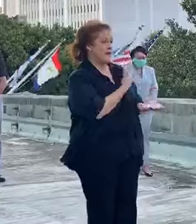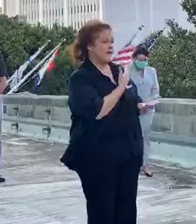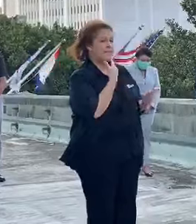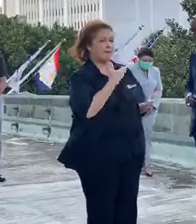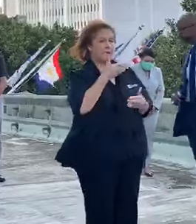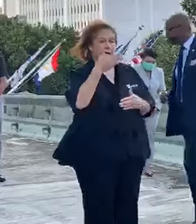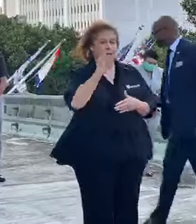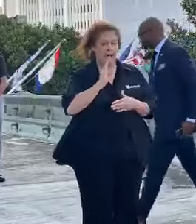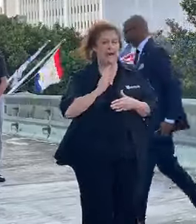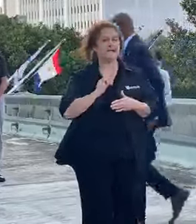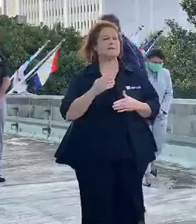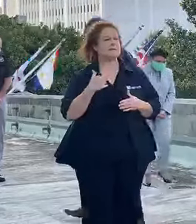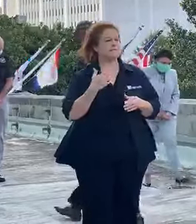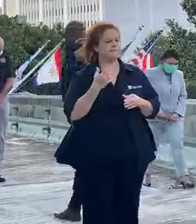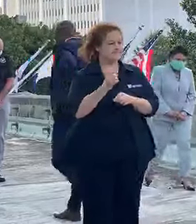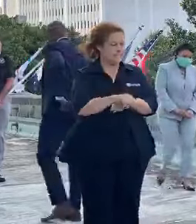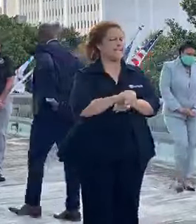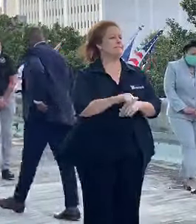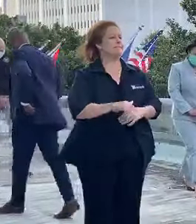this.